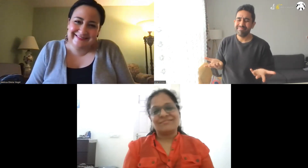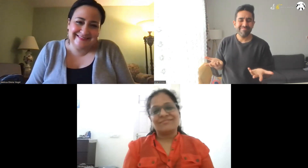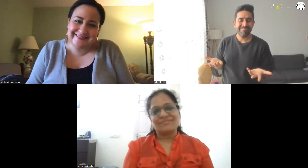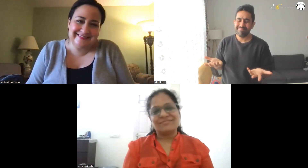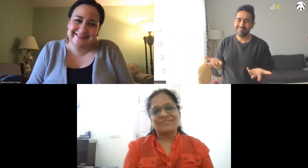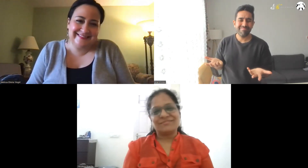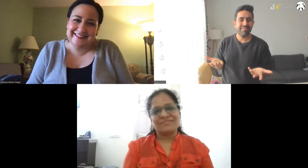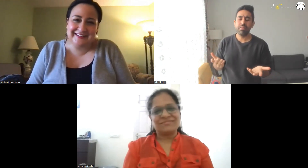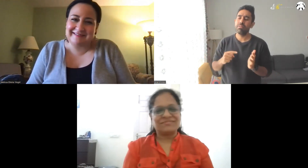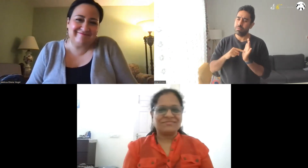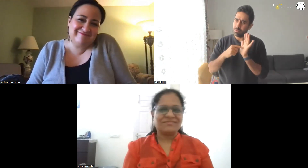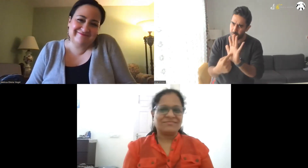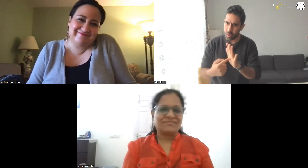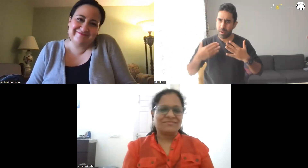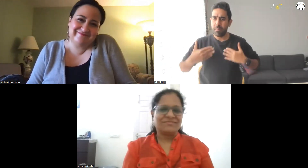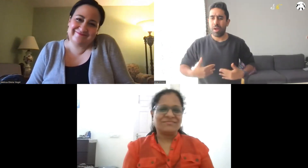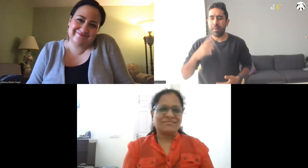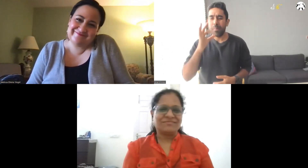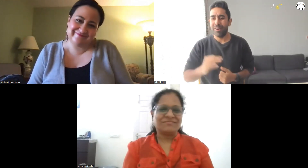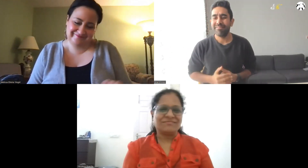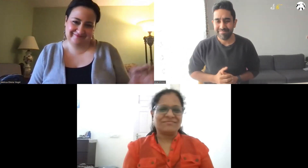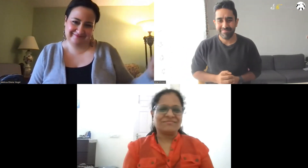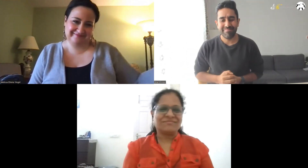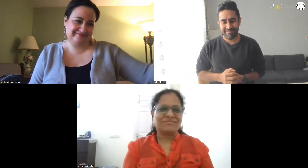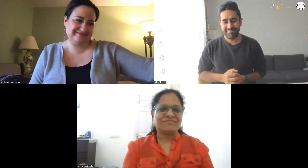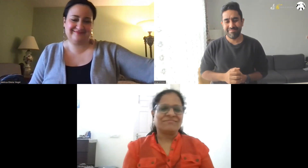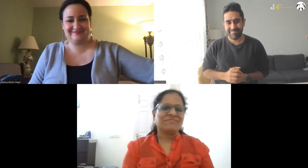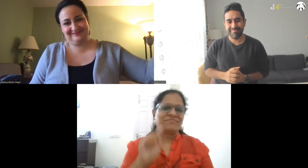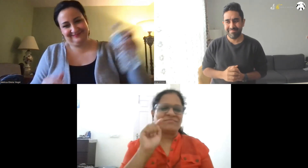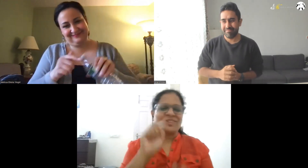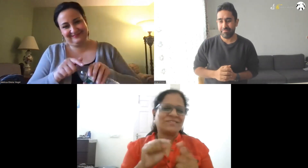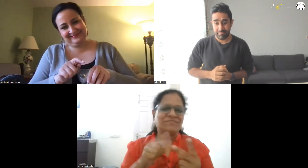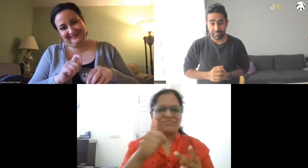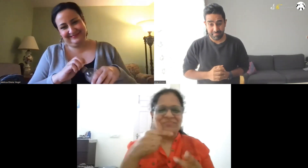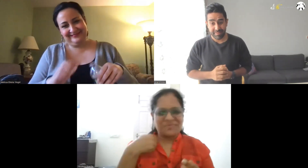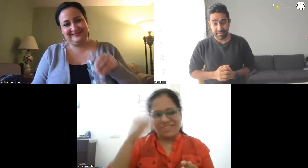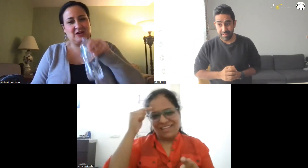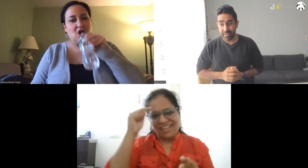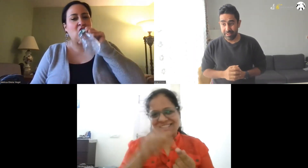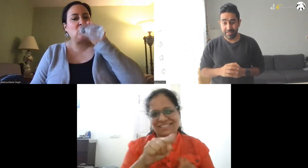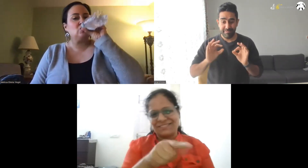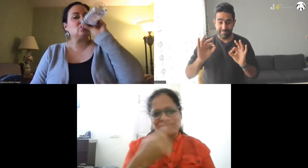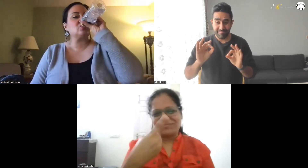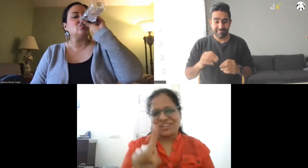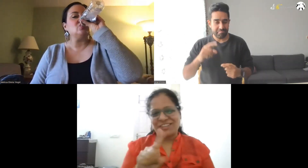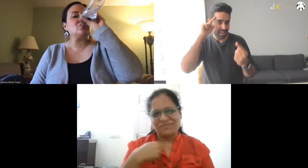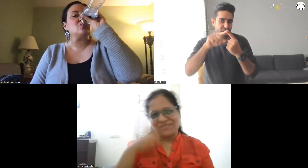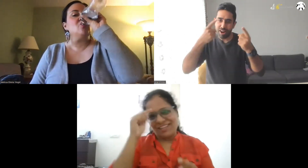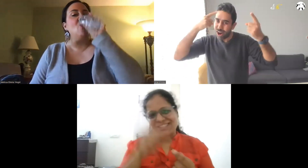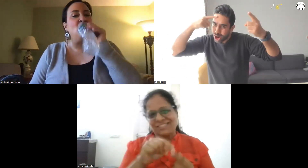loose clothes, or you wanted to wear tight clothes or something? That doesn't matter. Okay, I